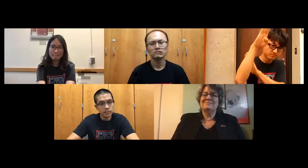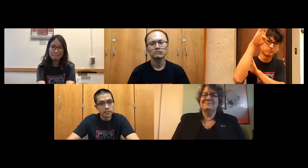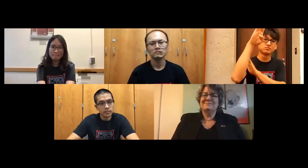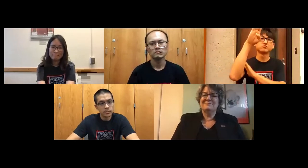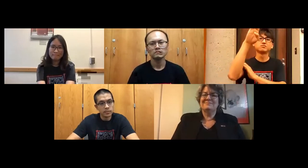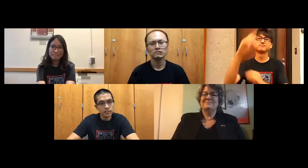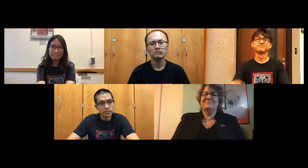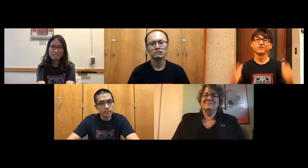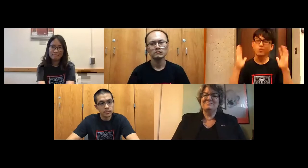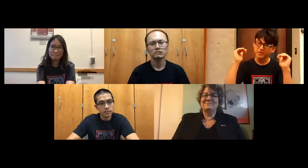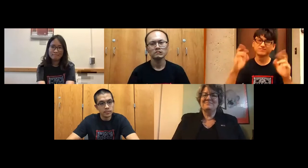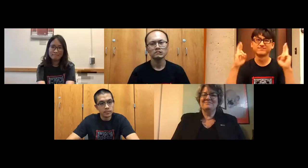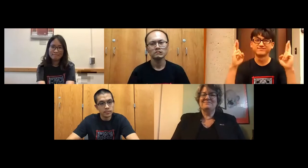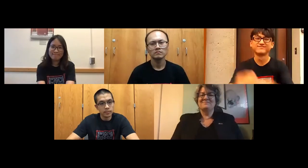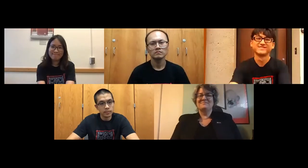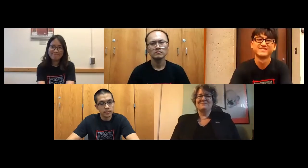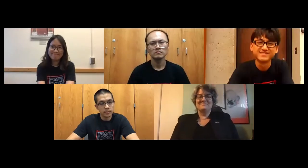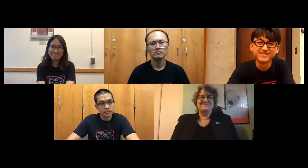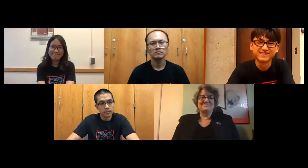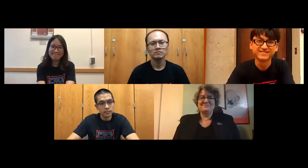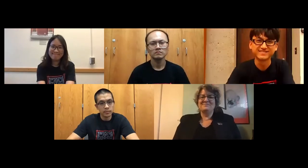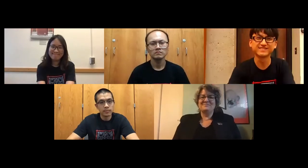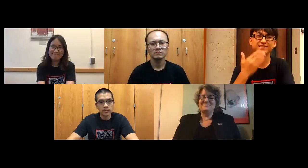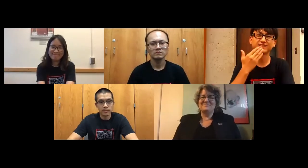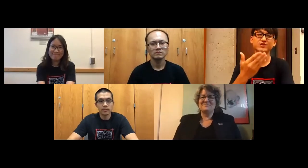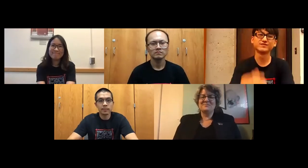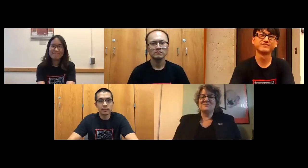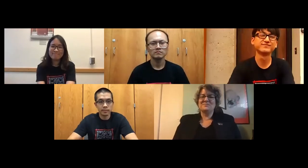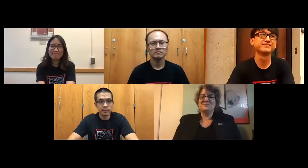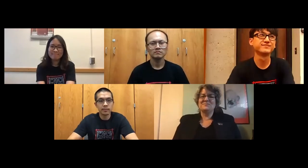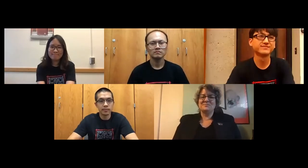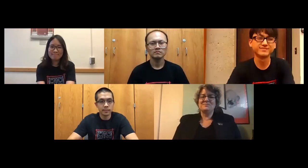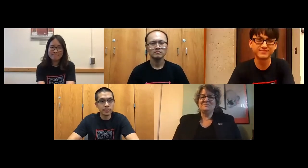So I look forward to developing and hopefully some kind of curriculum there. Thank you.